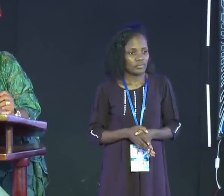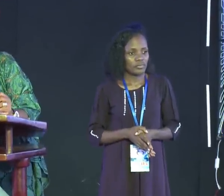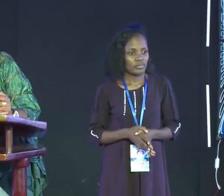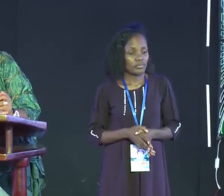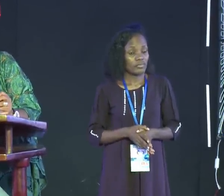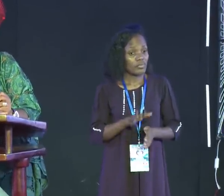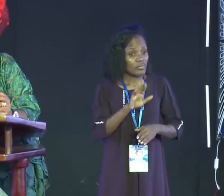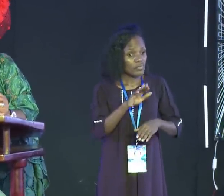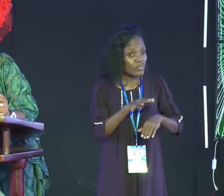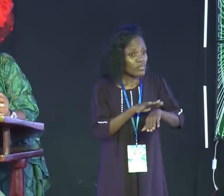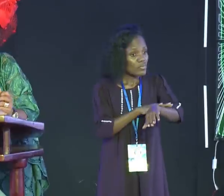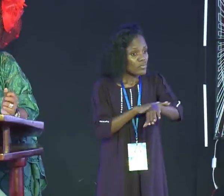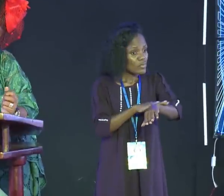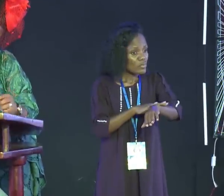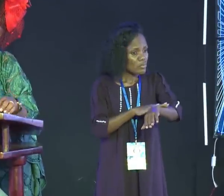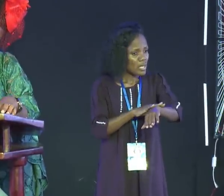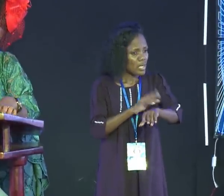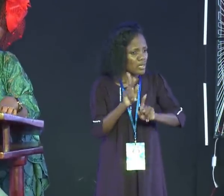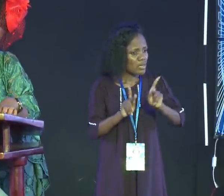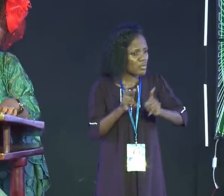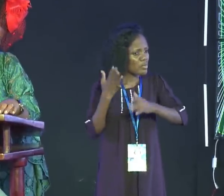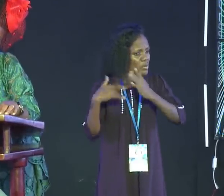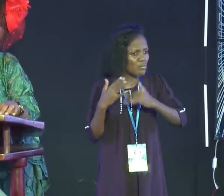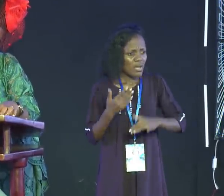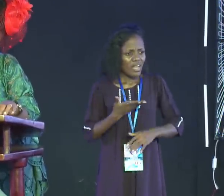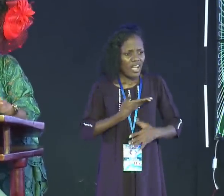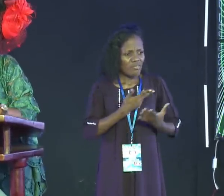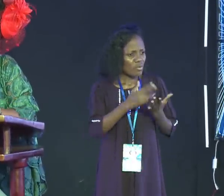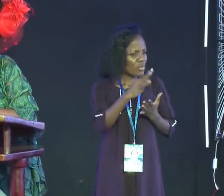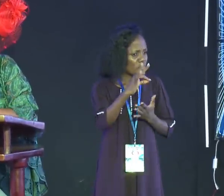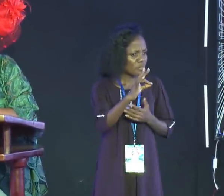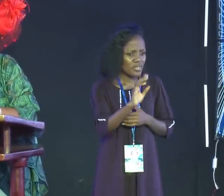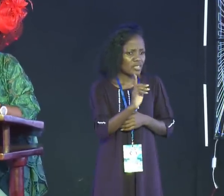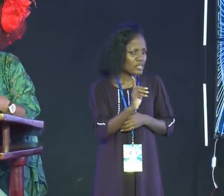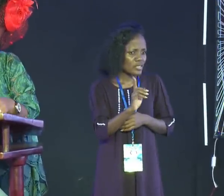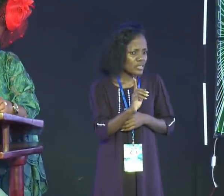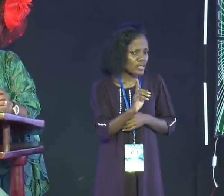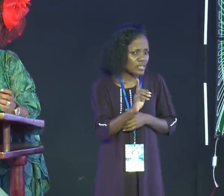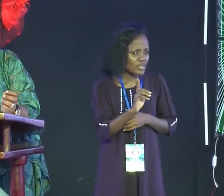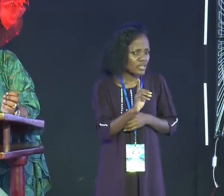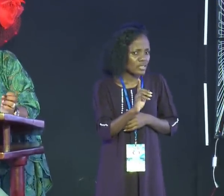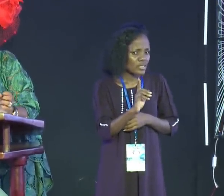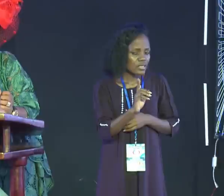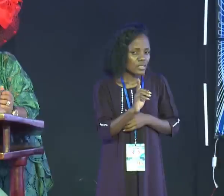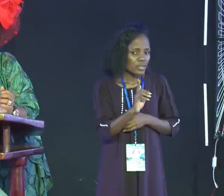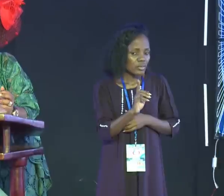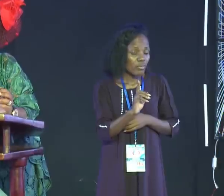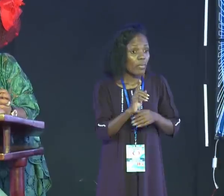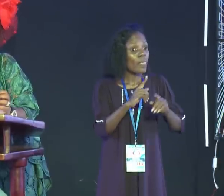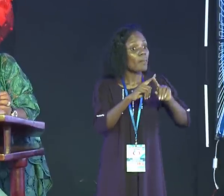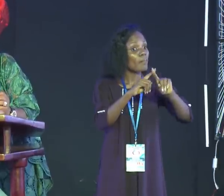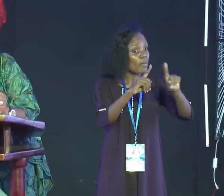Abaganda tebali na mwoyo. The Baganda people did not have the spirit of the Lord.